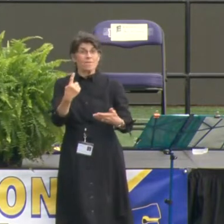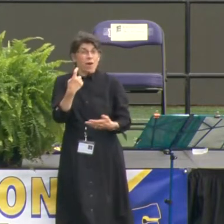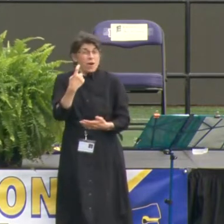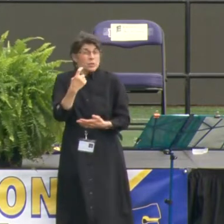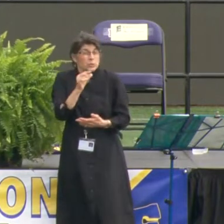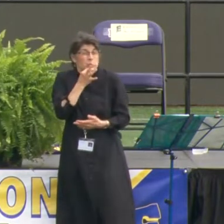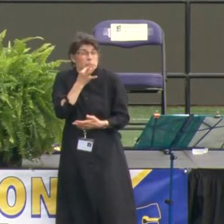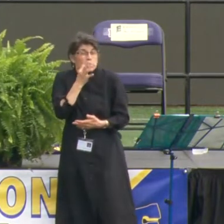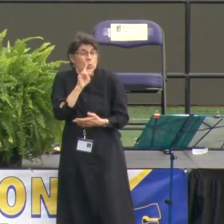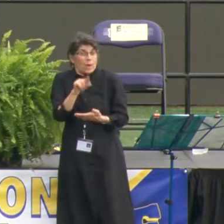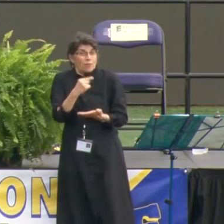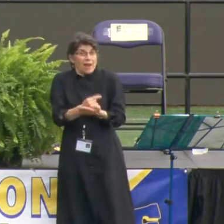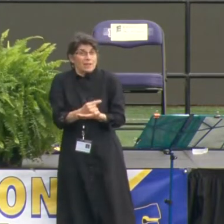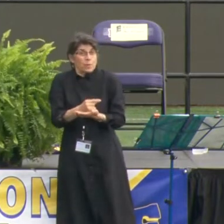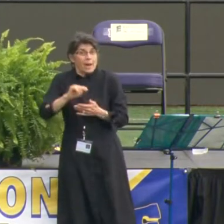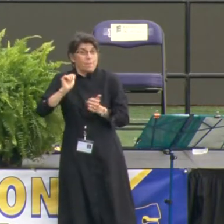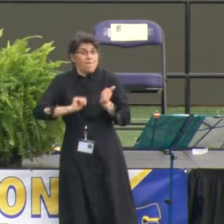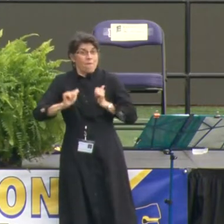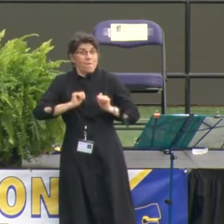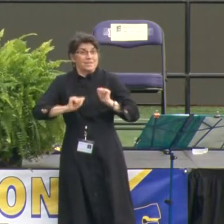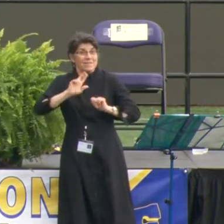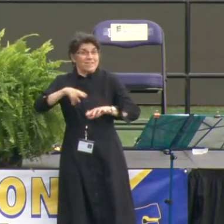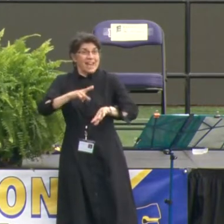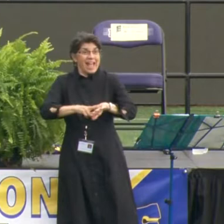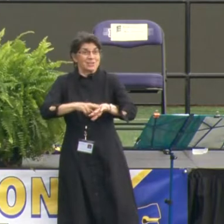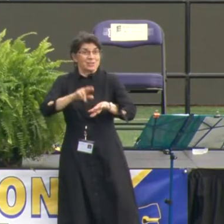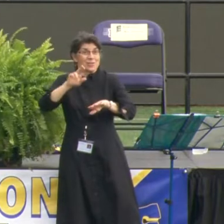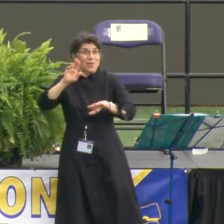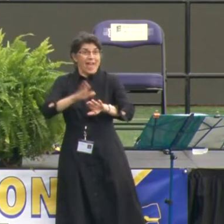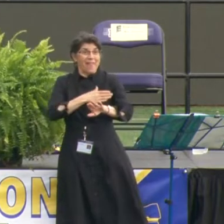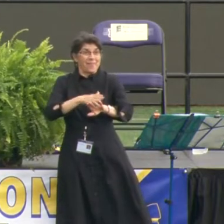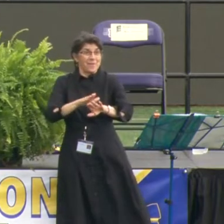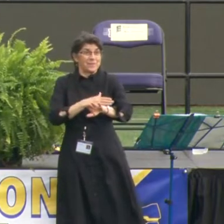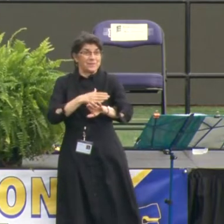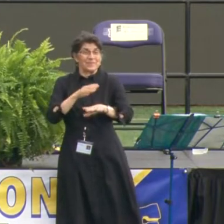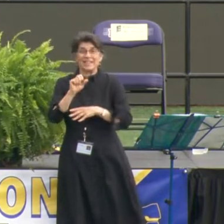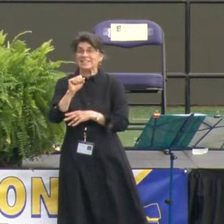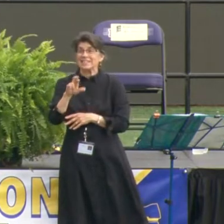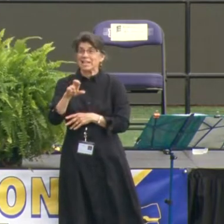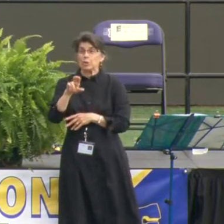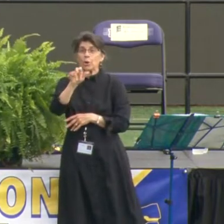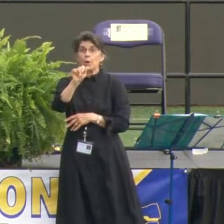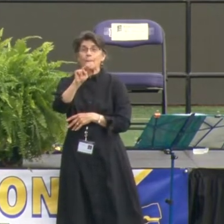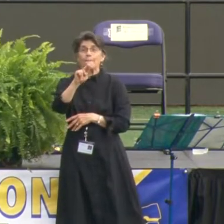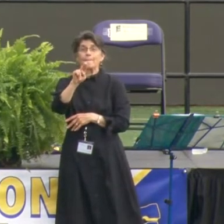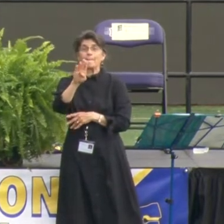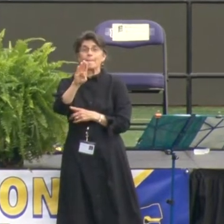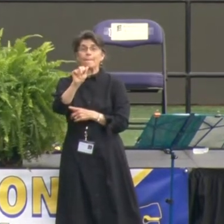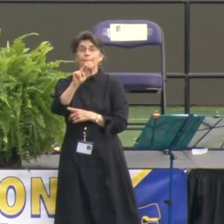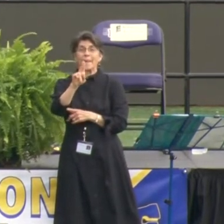a performance of the national anthem, senior band member Fernando Ponce Romero.